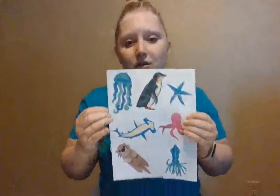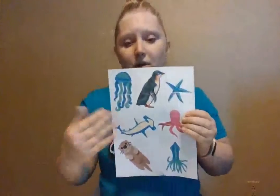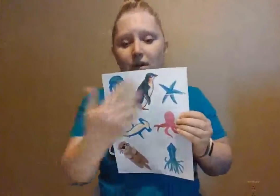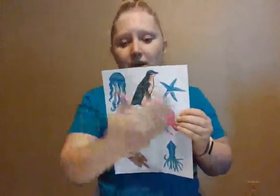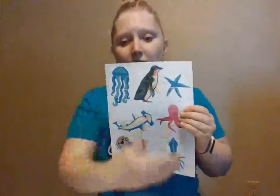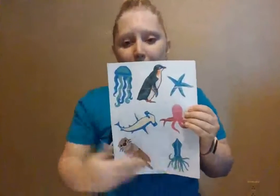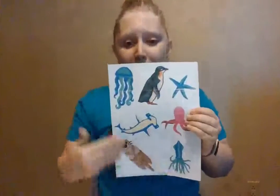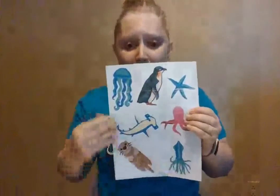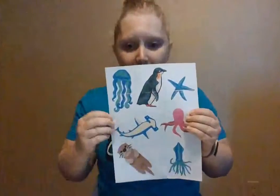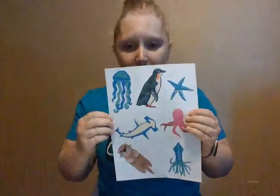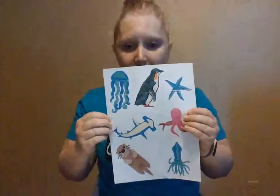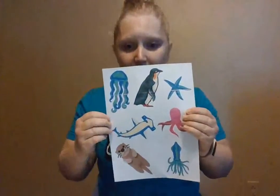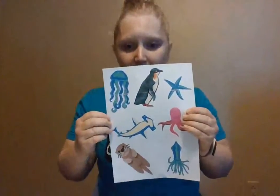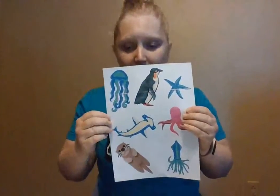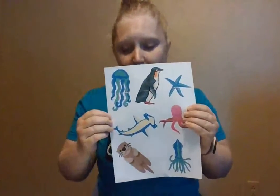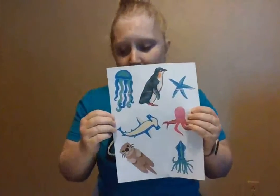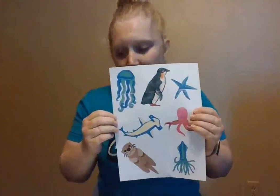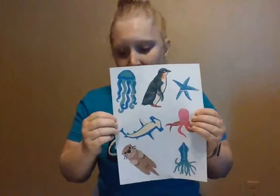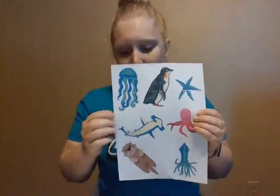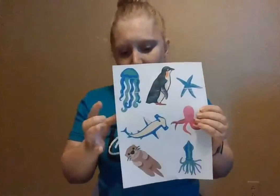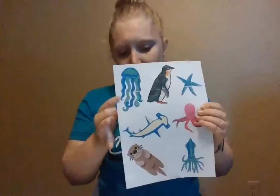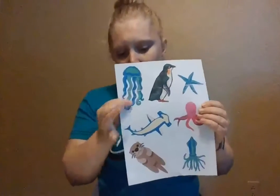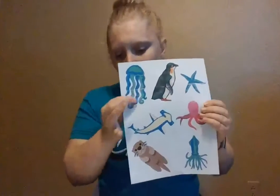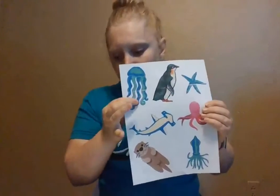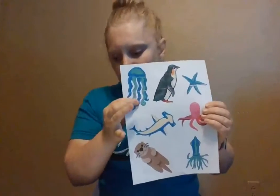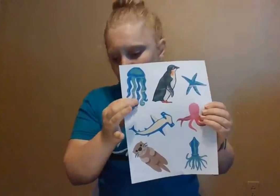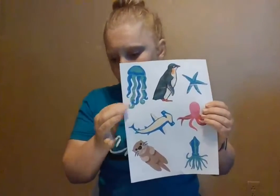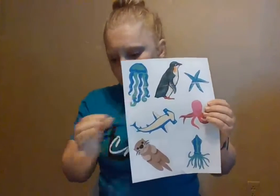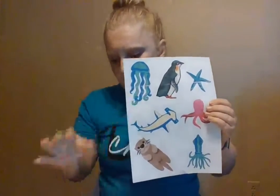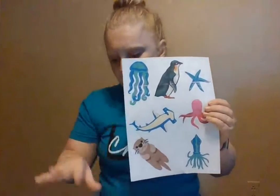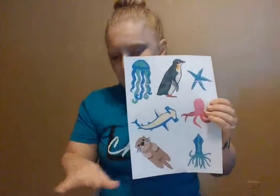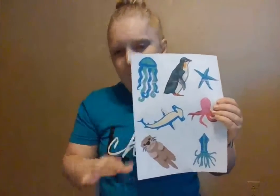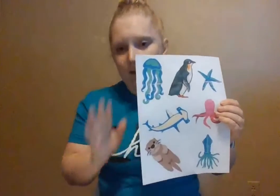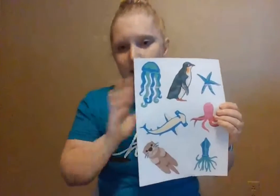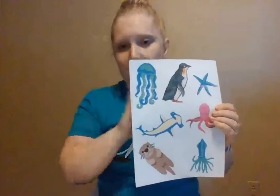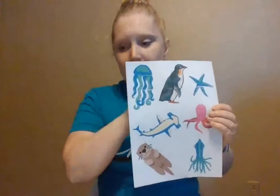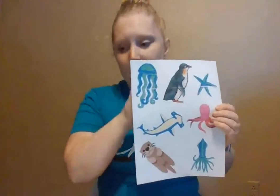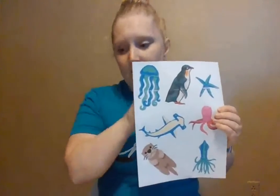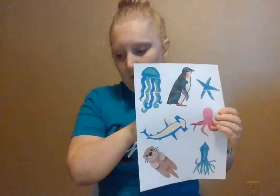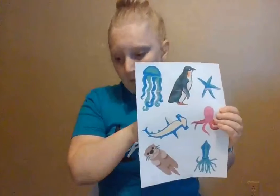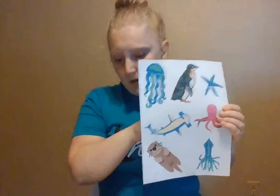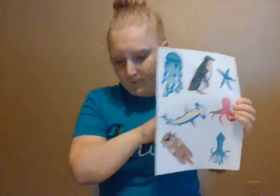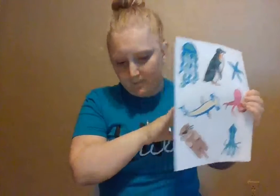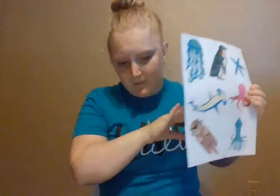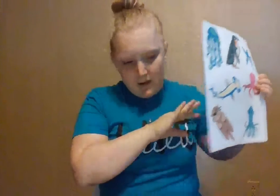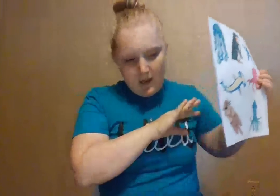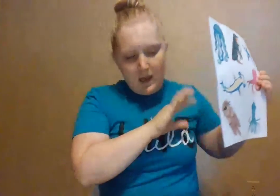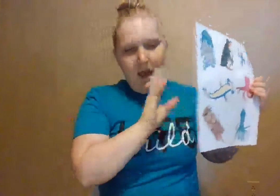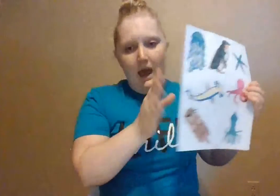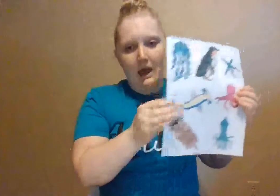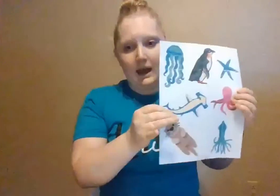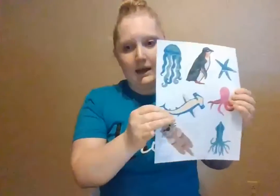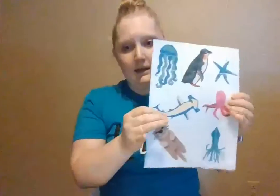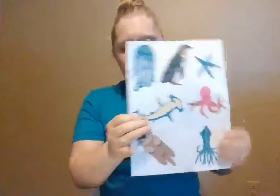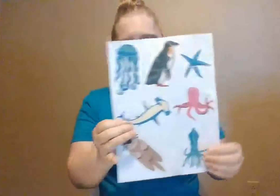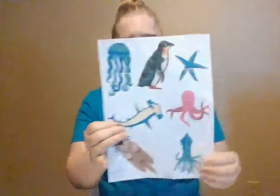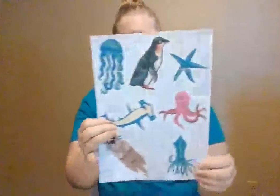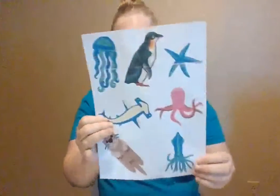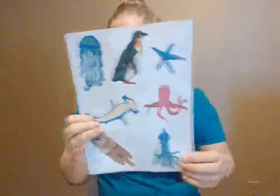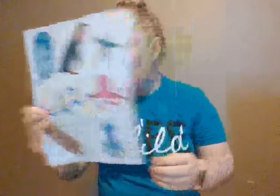post, there will be pictures that look like this. This is one of them, and then there is another one. And what